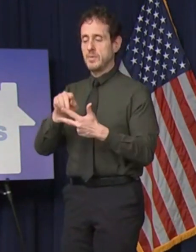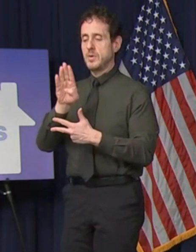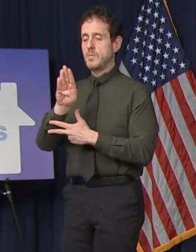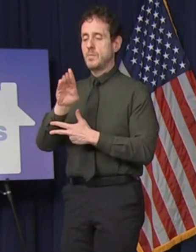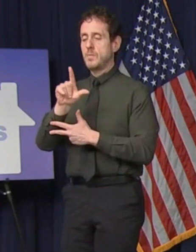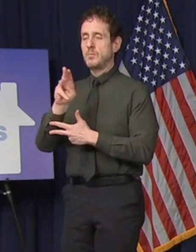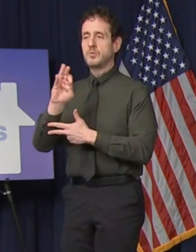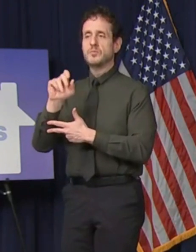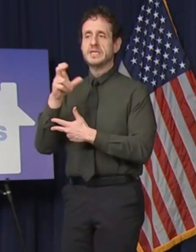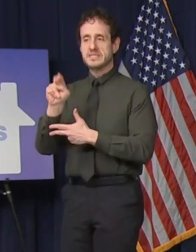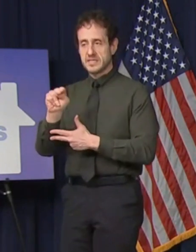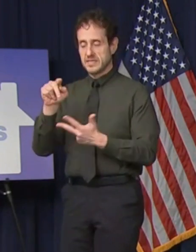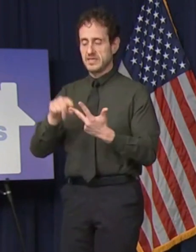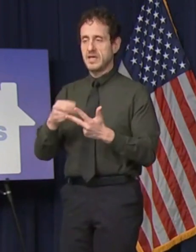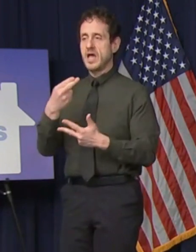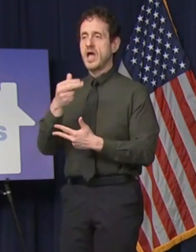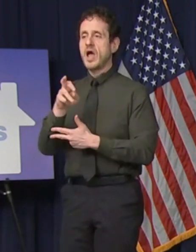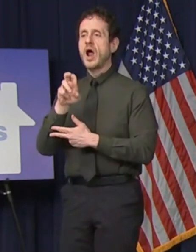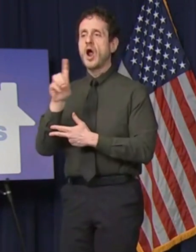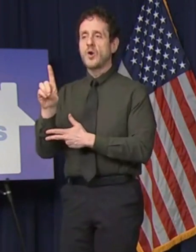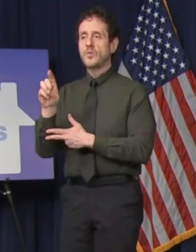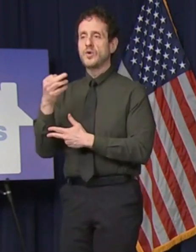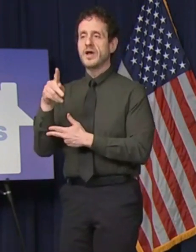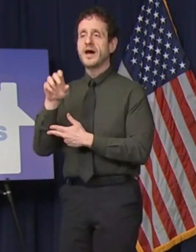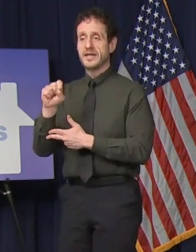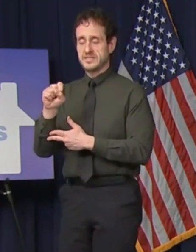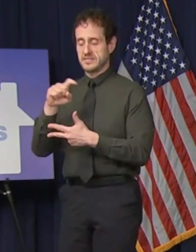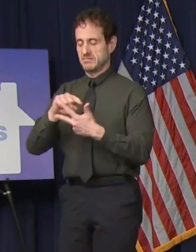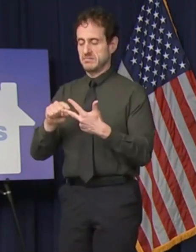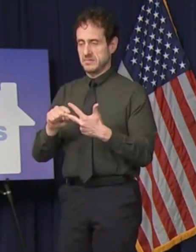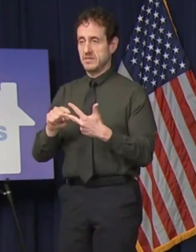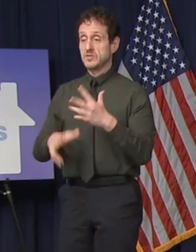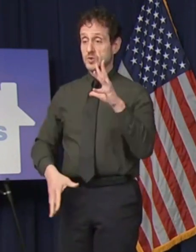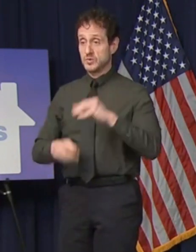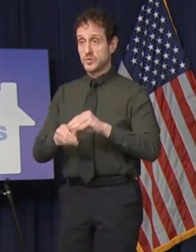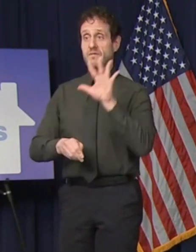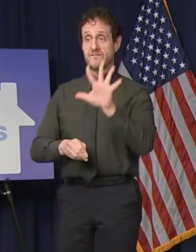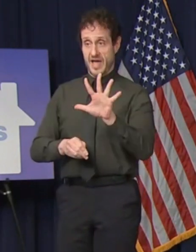in Harwood Heights, our 5 drive-throughs can run up to